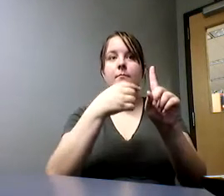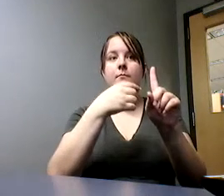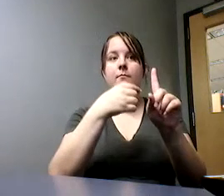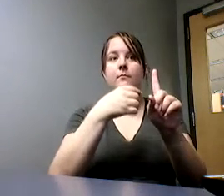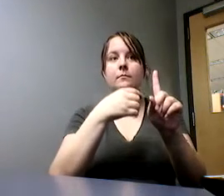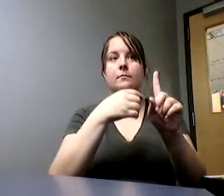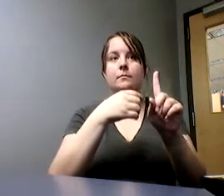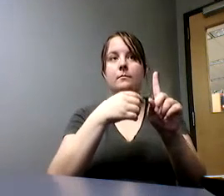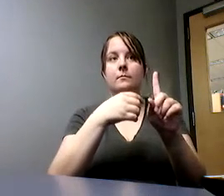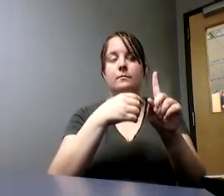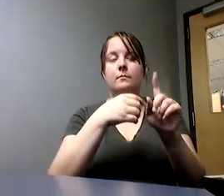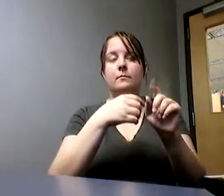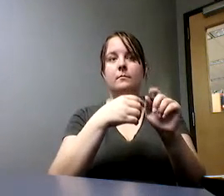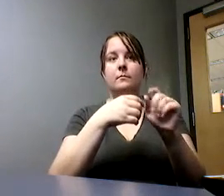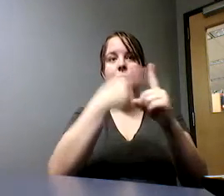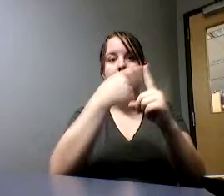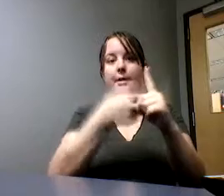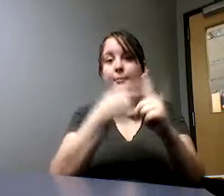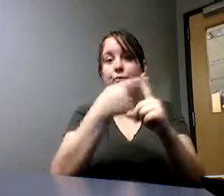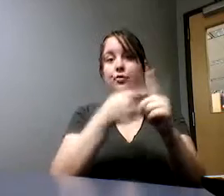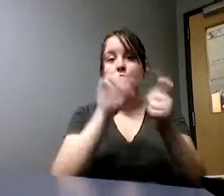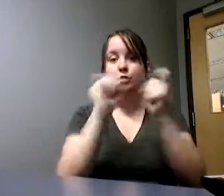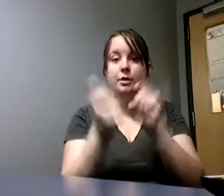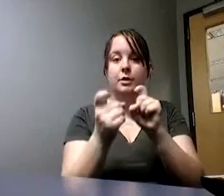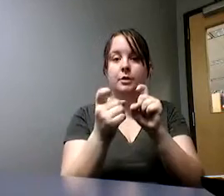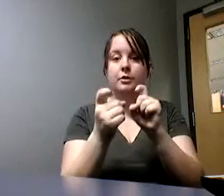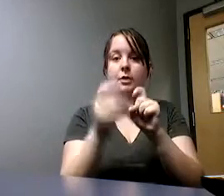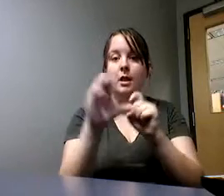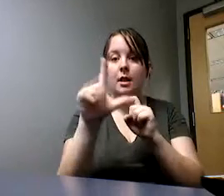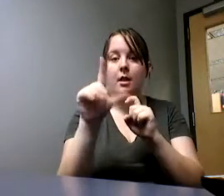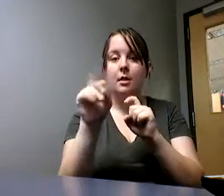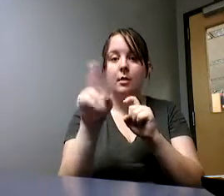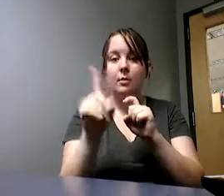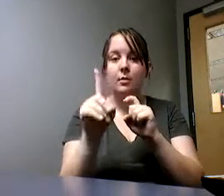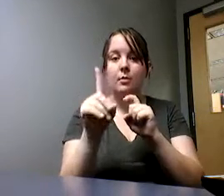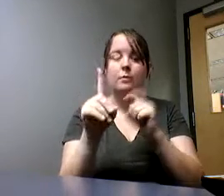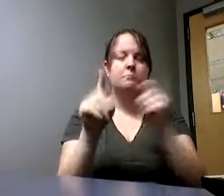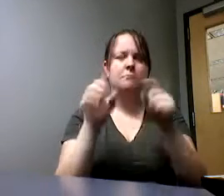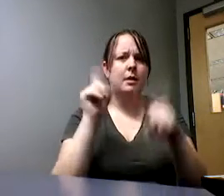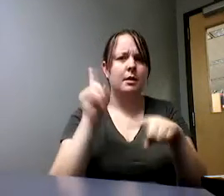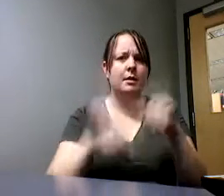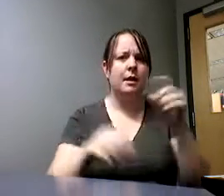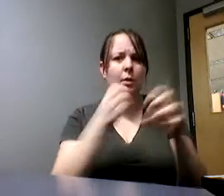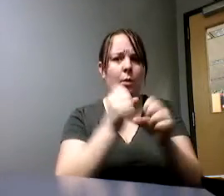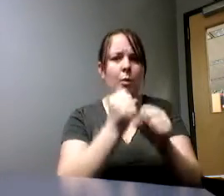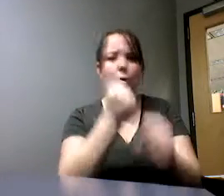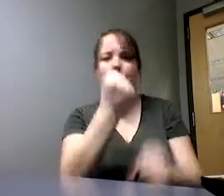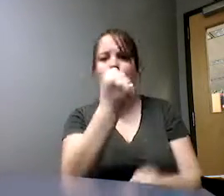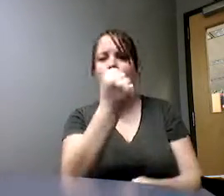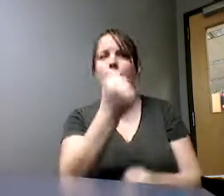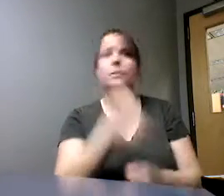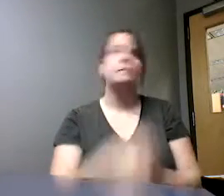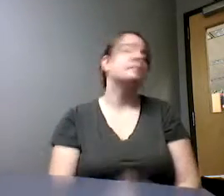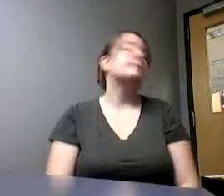a cloud can't hold as much water vapor as it could before, and then it rains. Another thing to use to describe